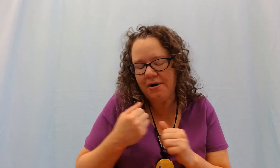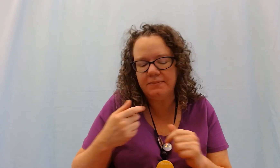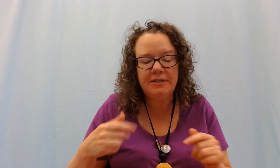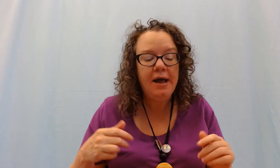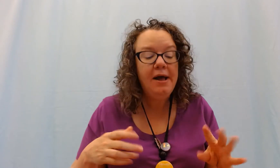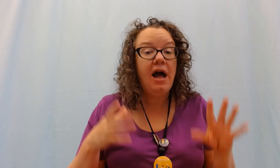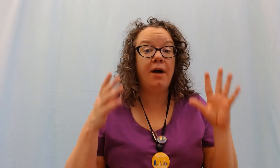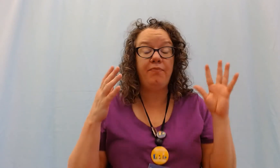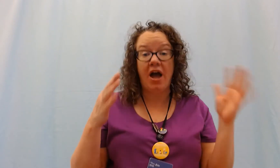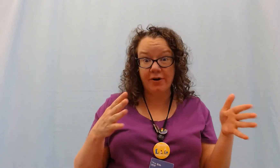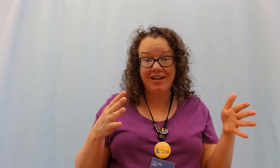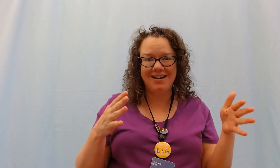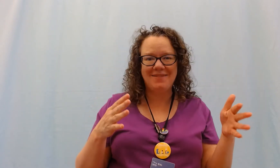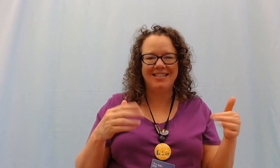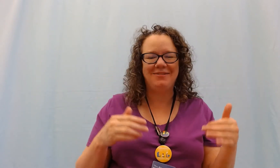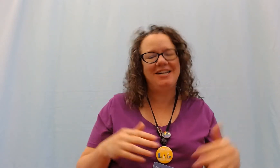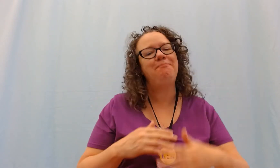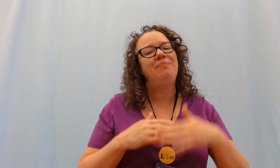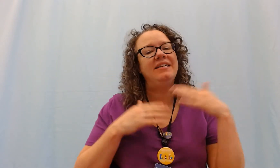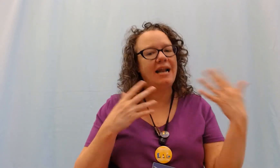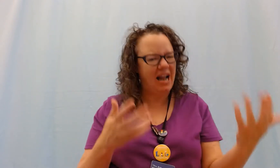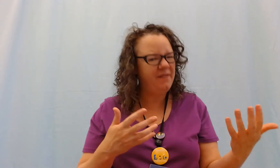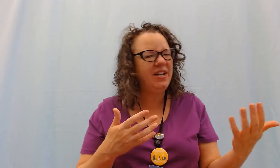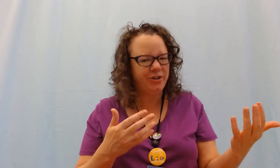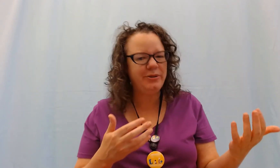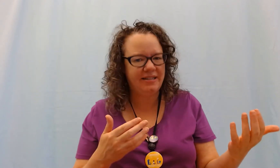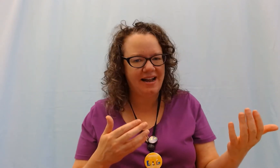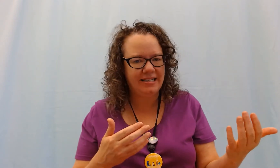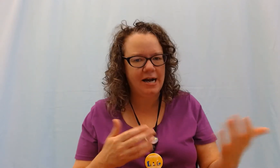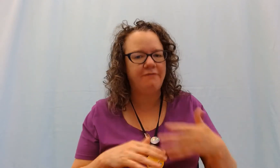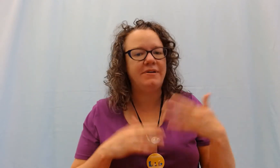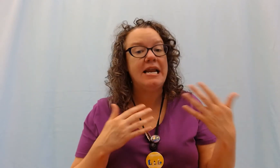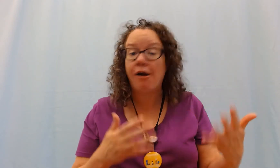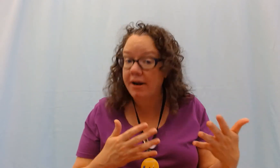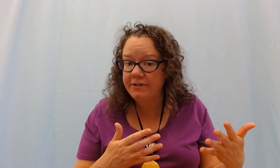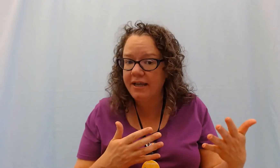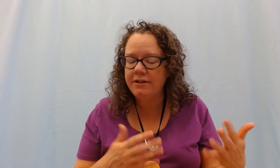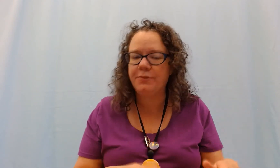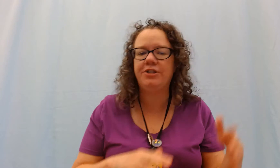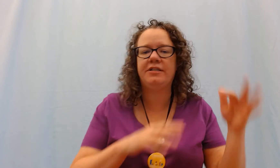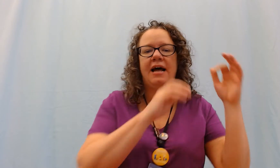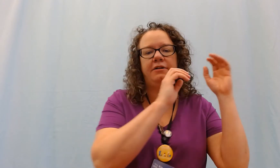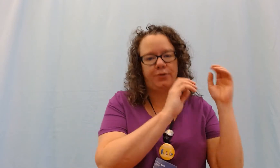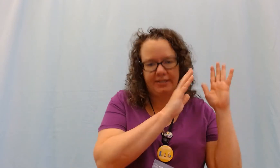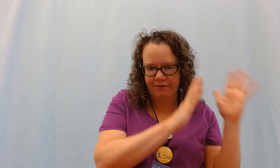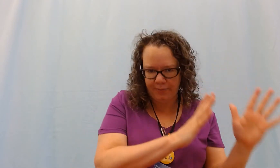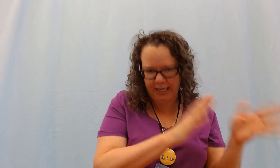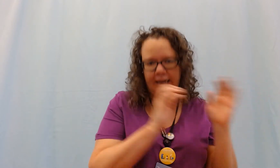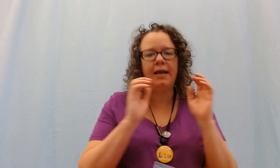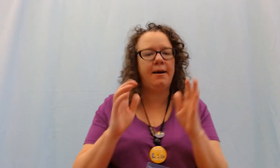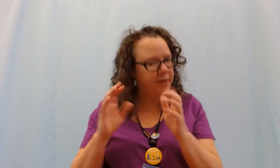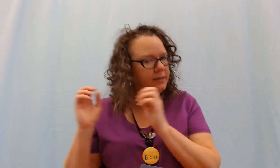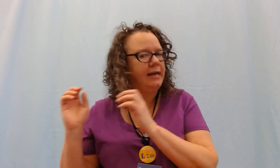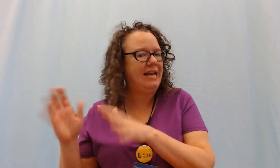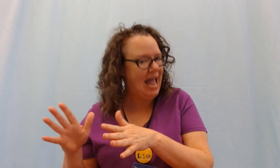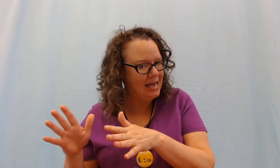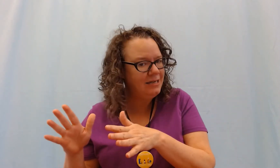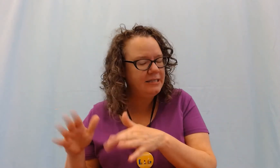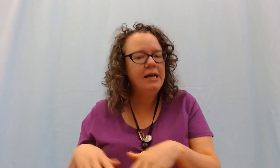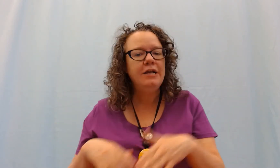arms. The other great thing about this one is that it kind of introduces the idea of narrative skills, which is that stories have a beginning, a middle, and an end. So